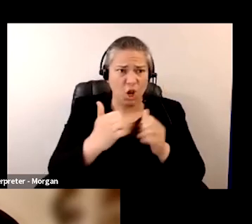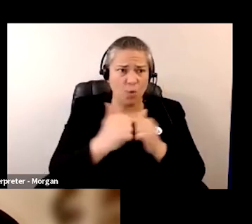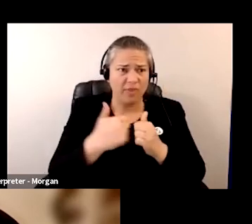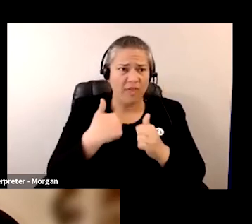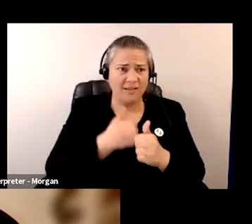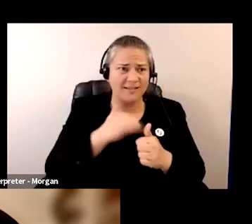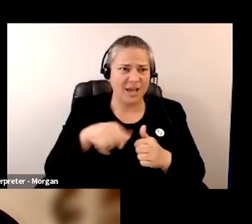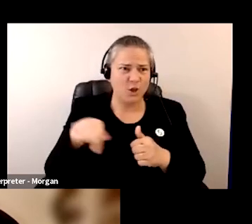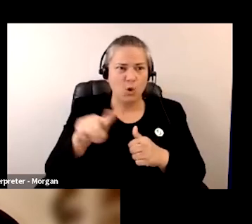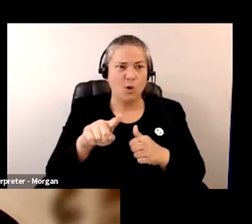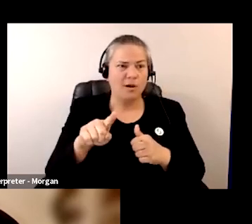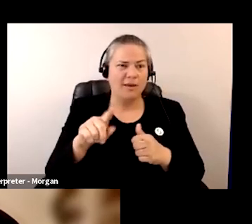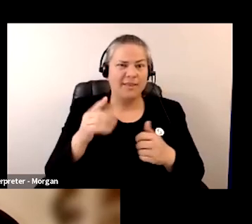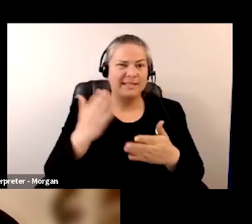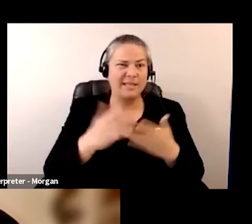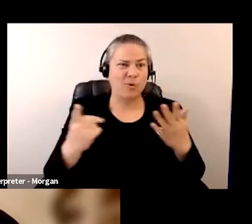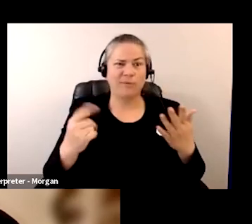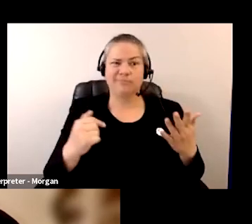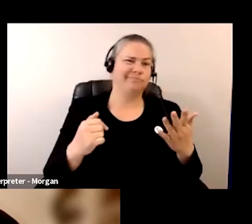floor?